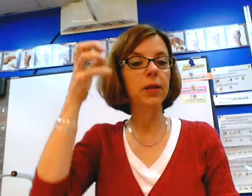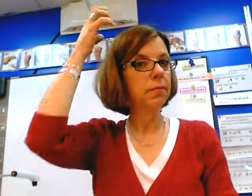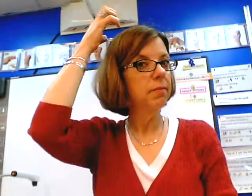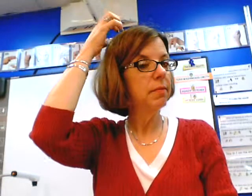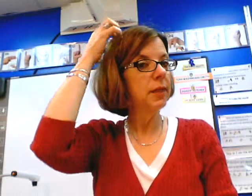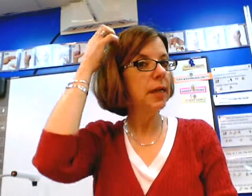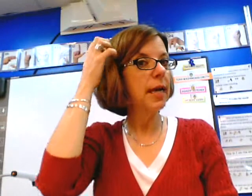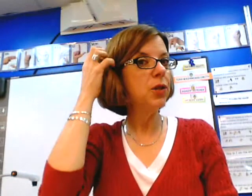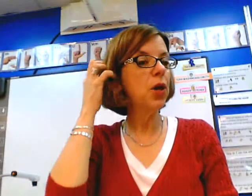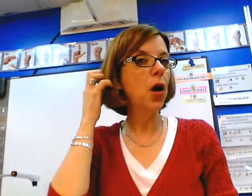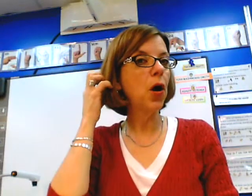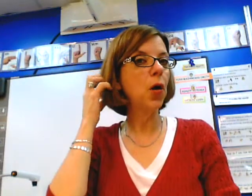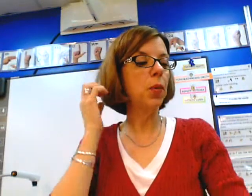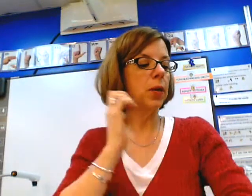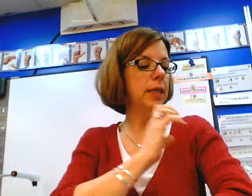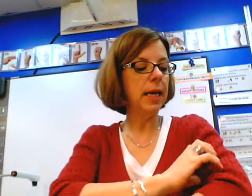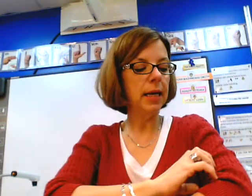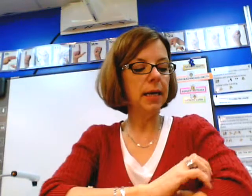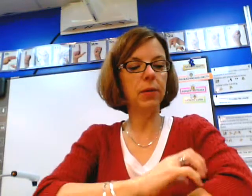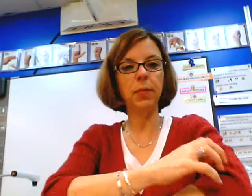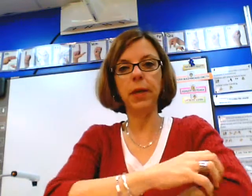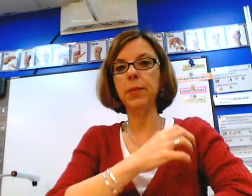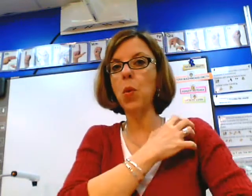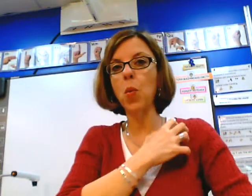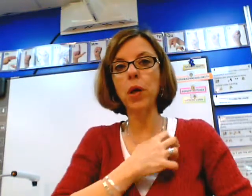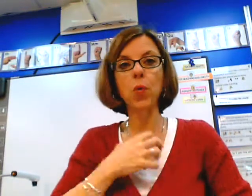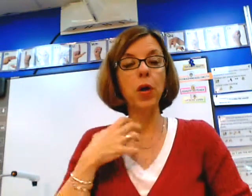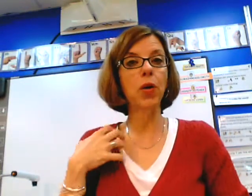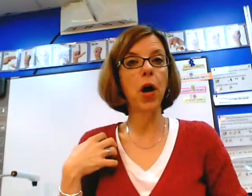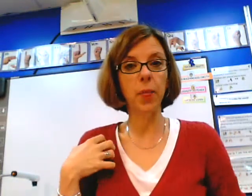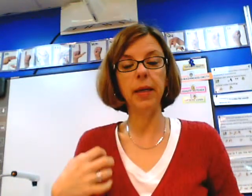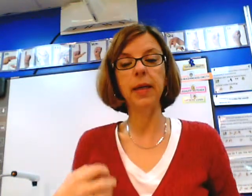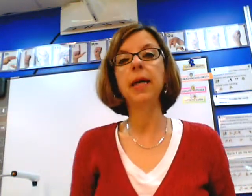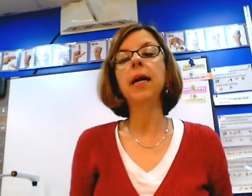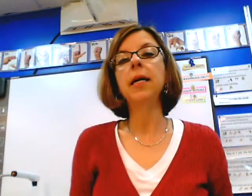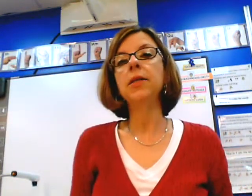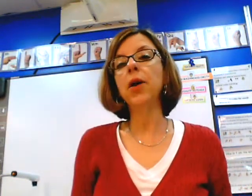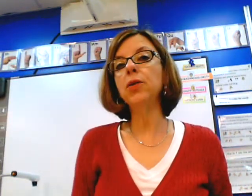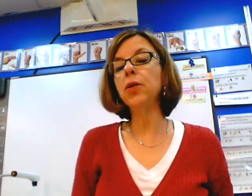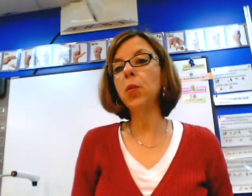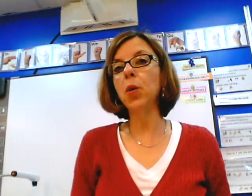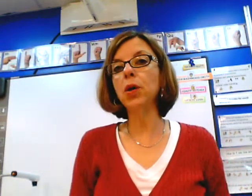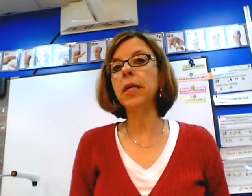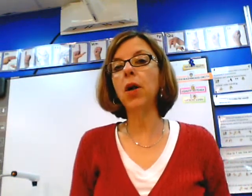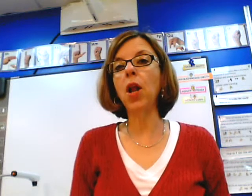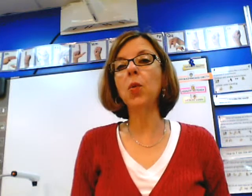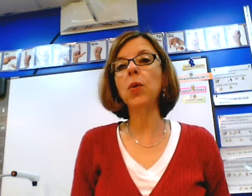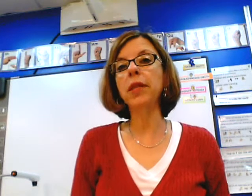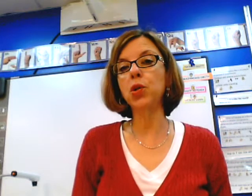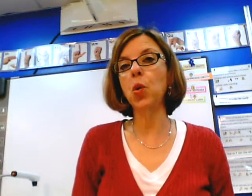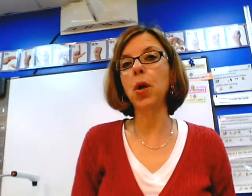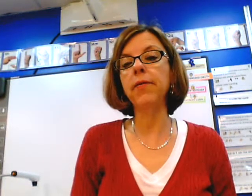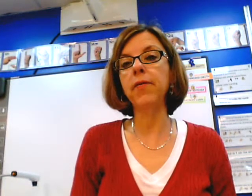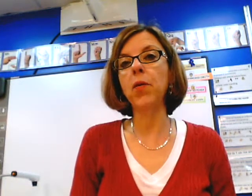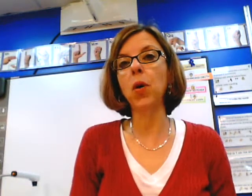make your fingers as you comb. And once again, depending upon what you're combing. So those are the words that go along with the